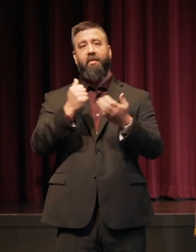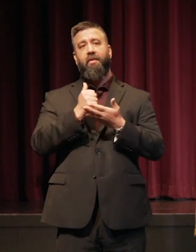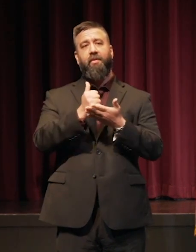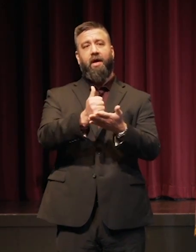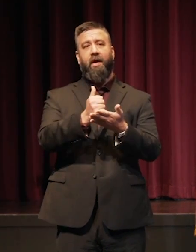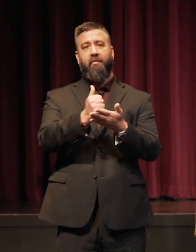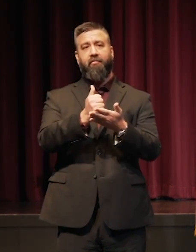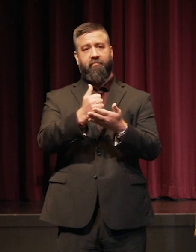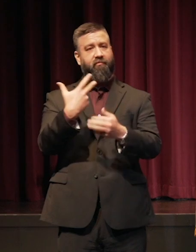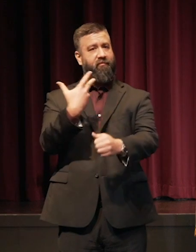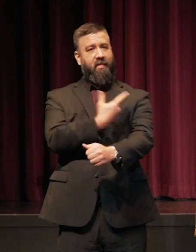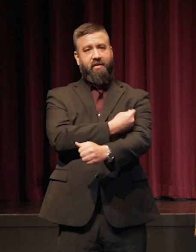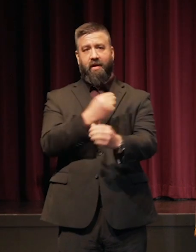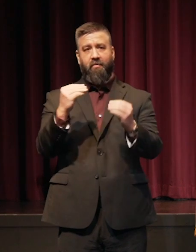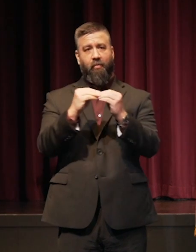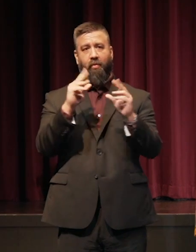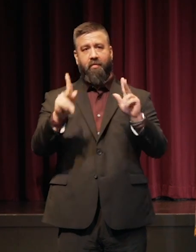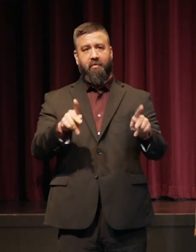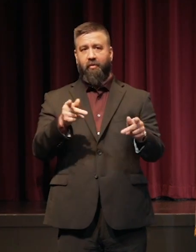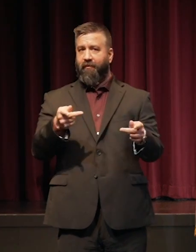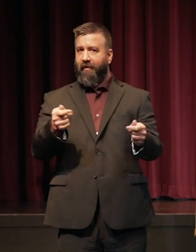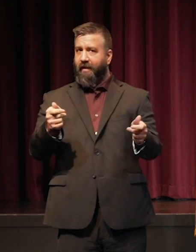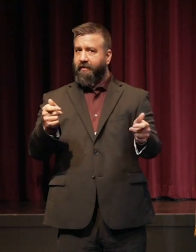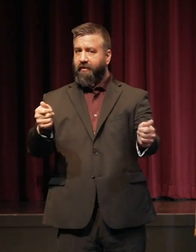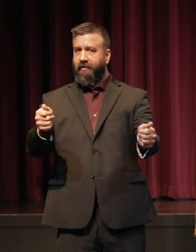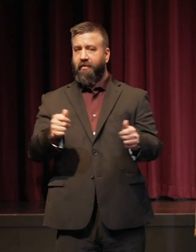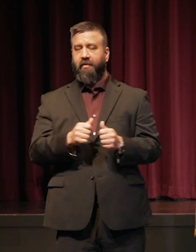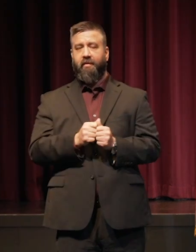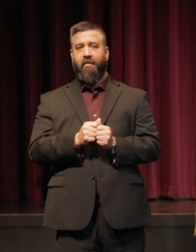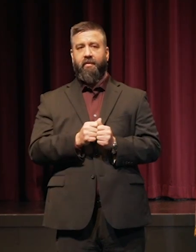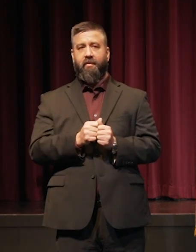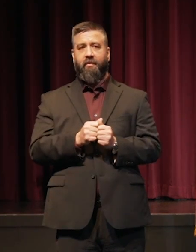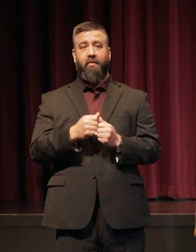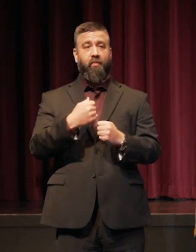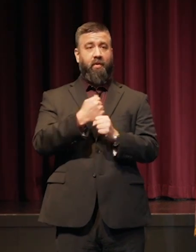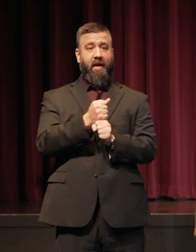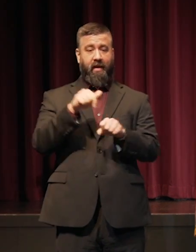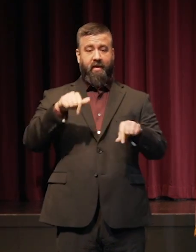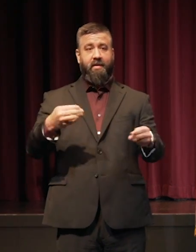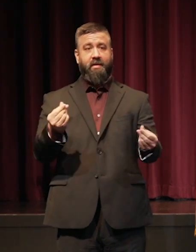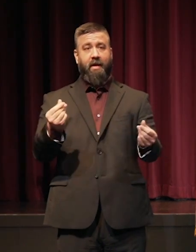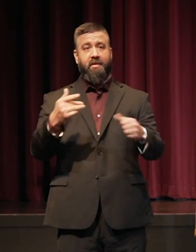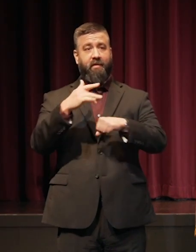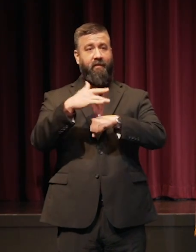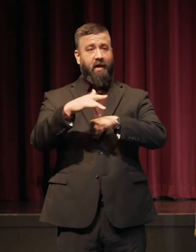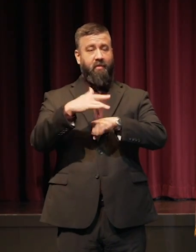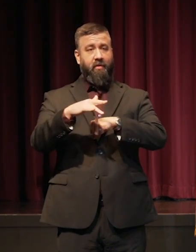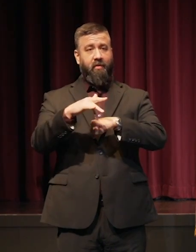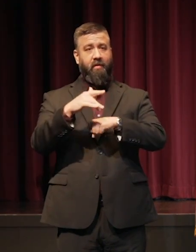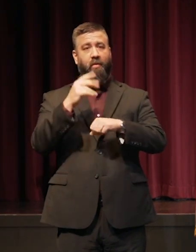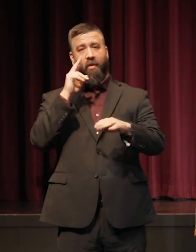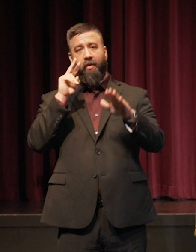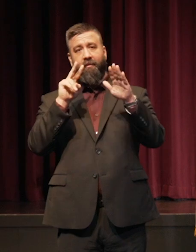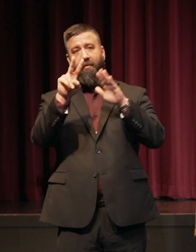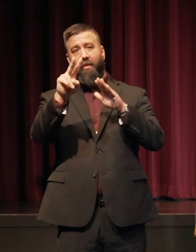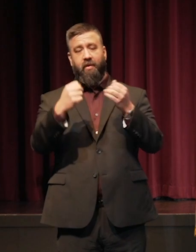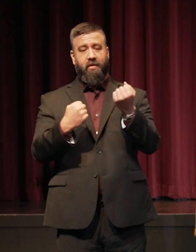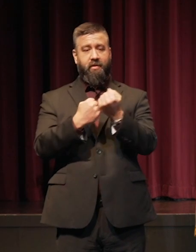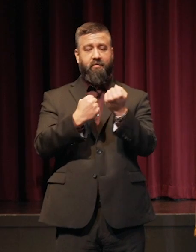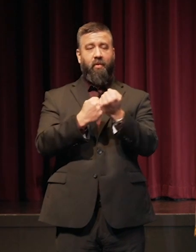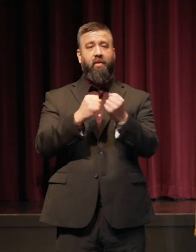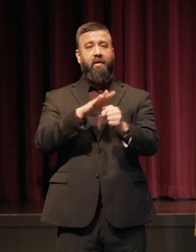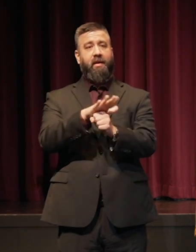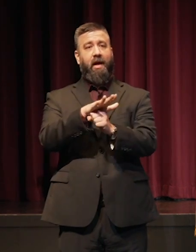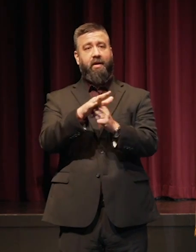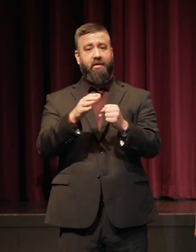get more people vaccinated quickly. We are making our Florissant Valley campus available and look forward to supporting the county's